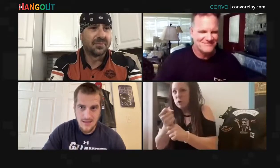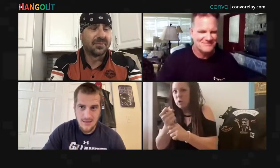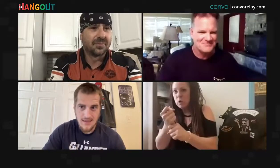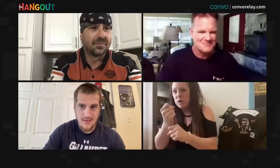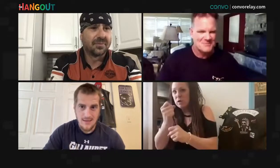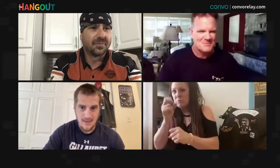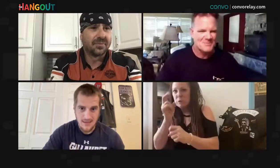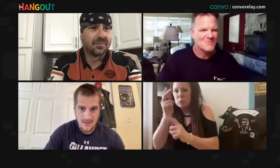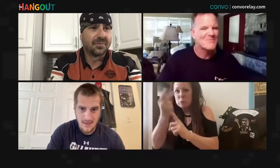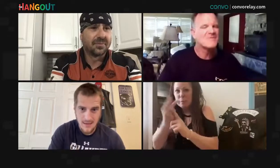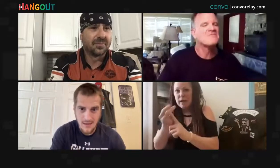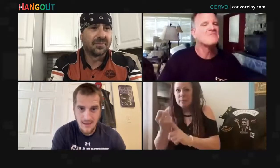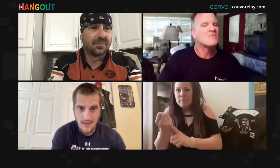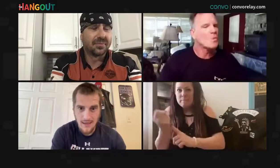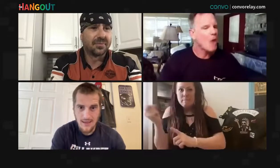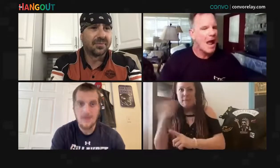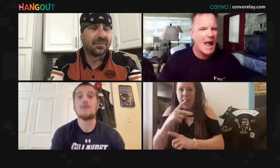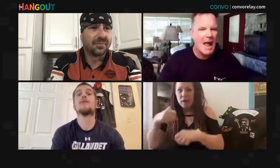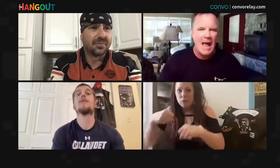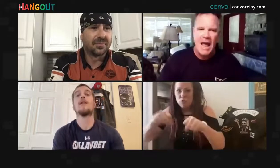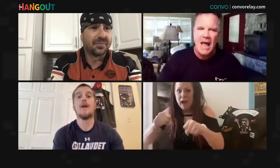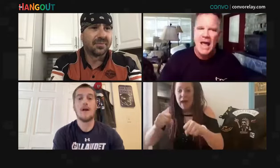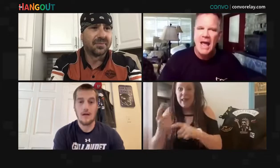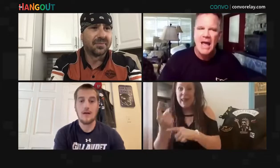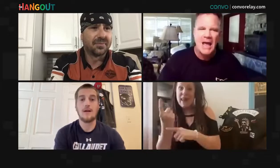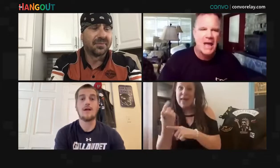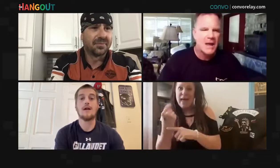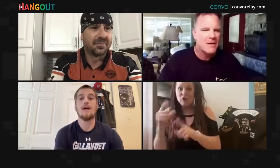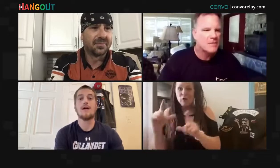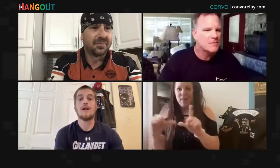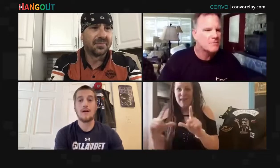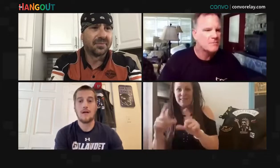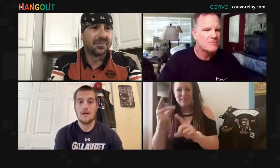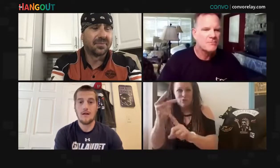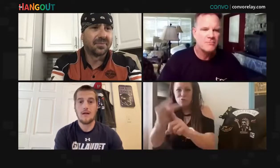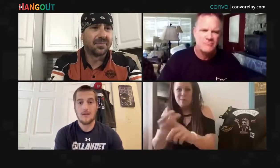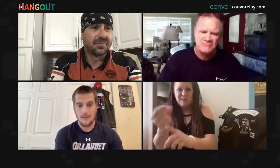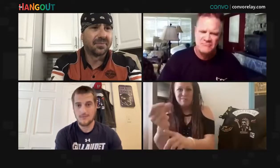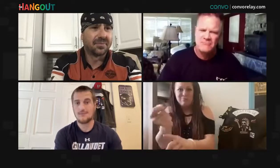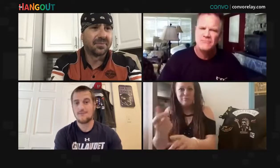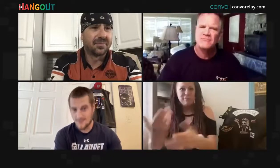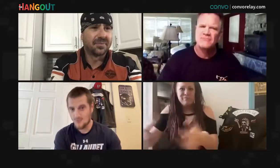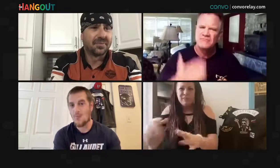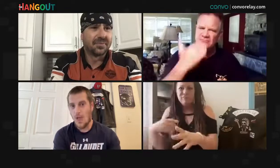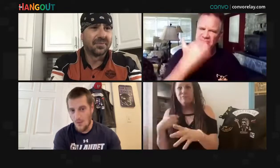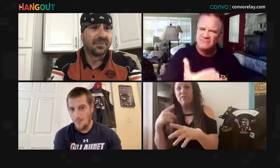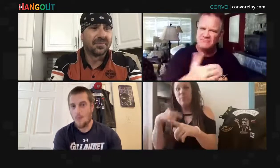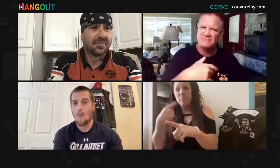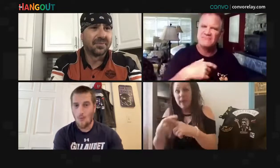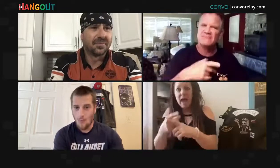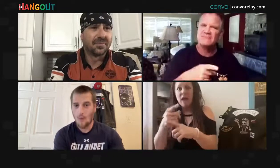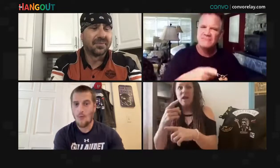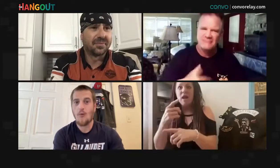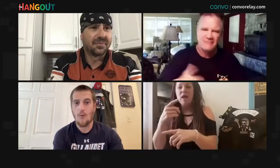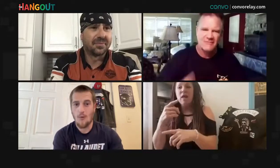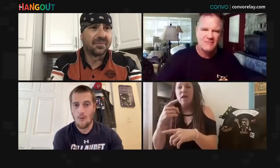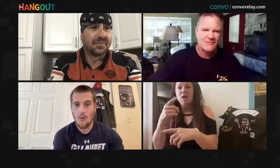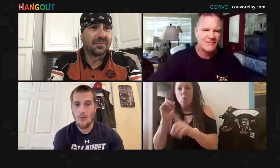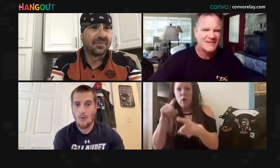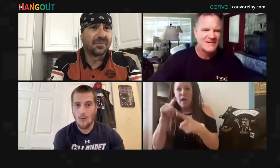I decided about a year, 2 months ago, I decided to get back to riding and I got my license